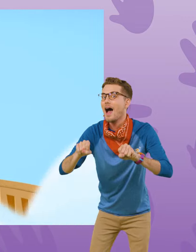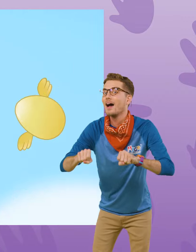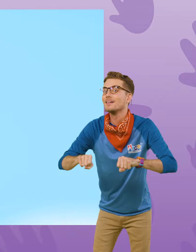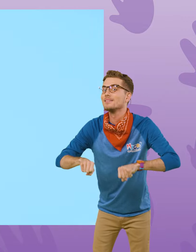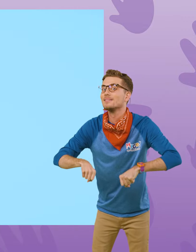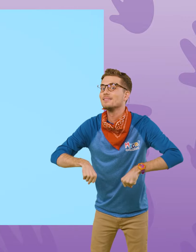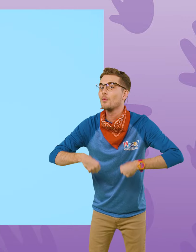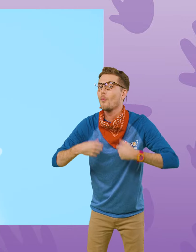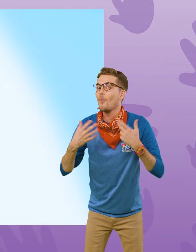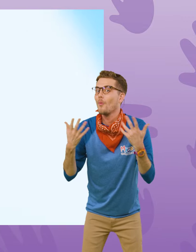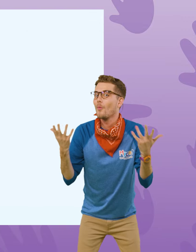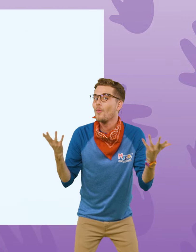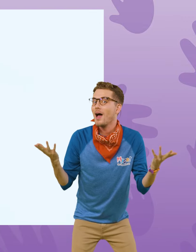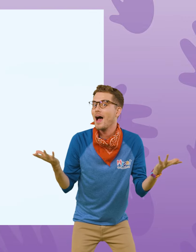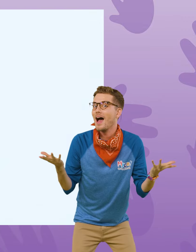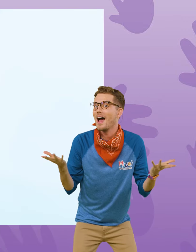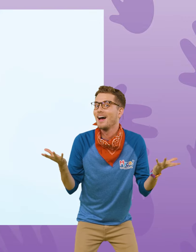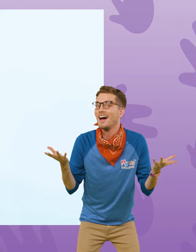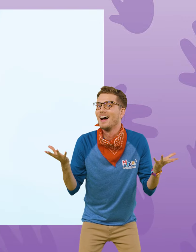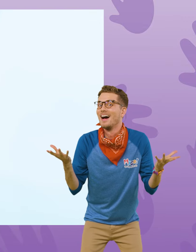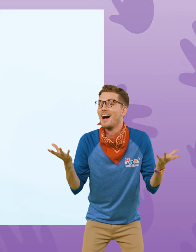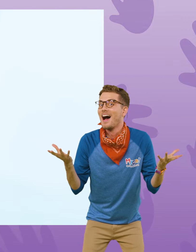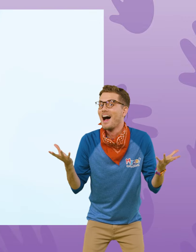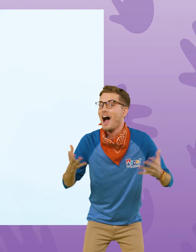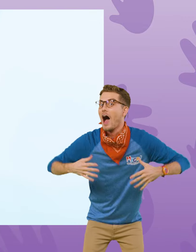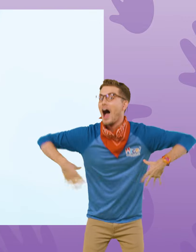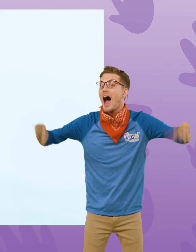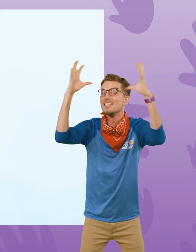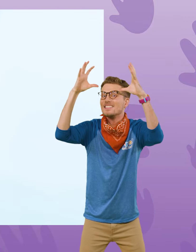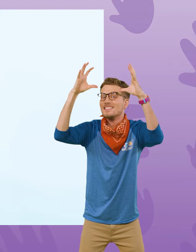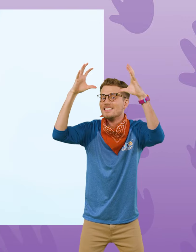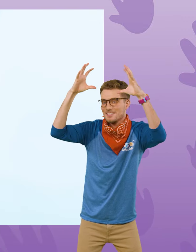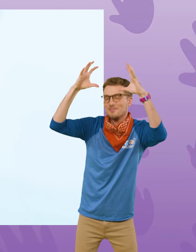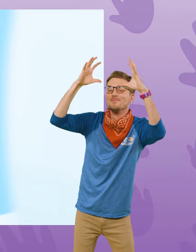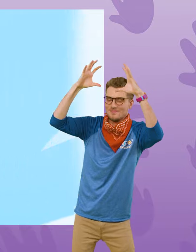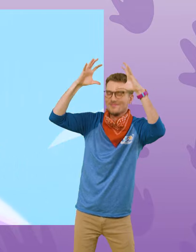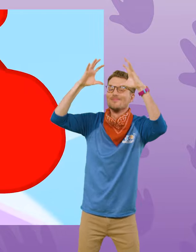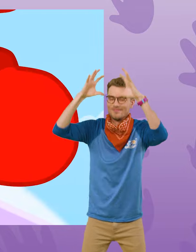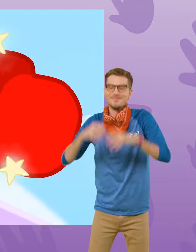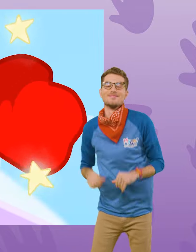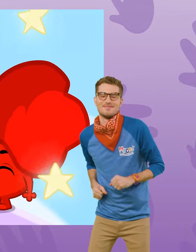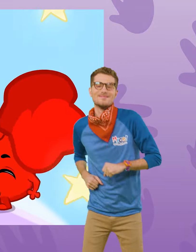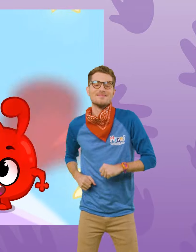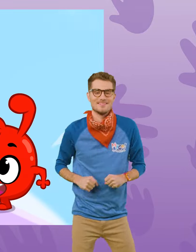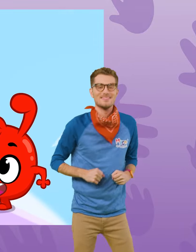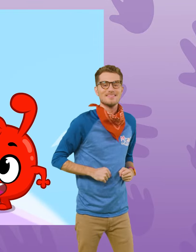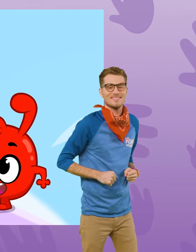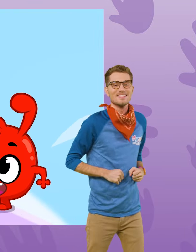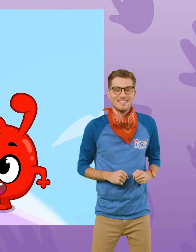Now the egg can't see where we are, and we can... Ka-ching!